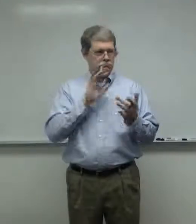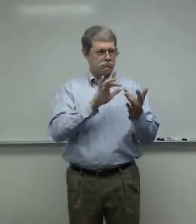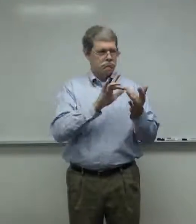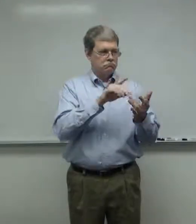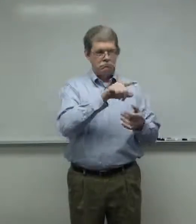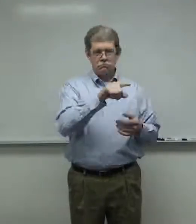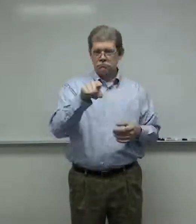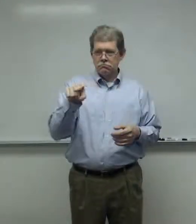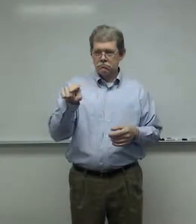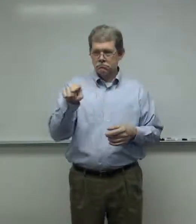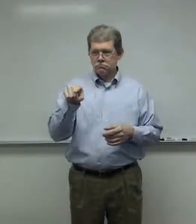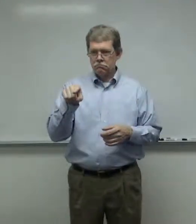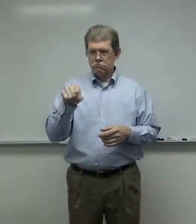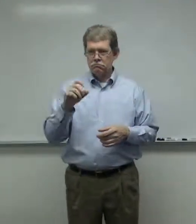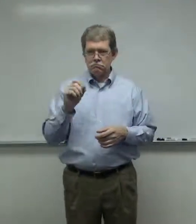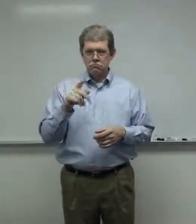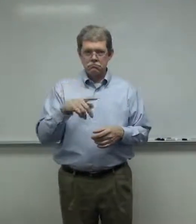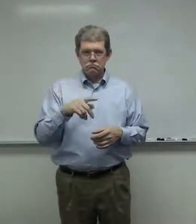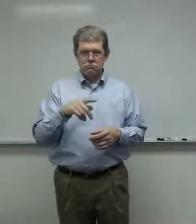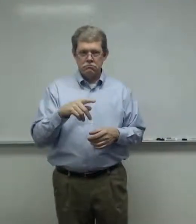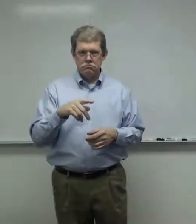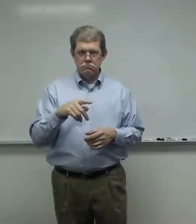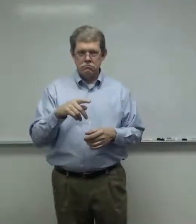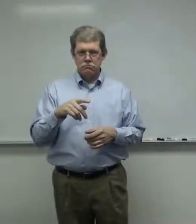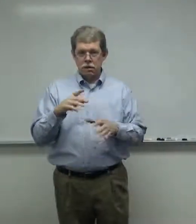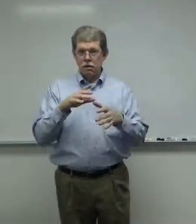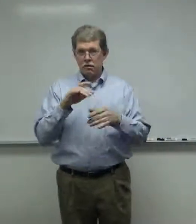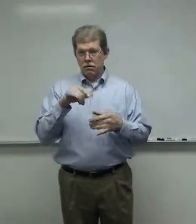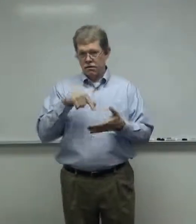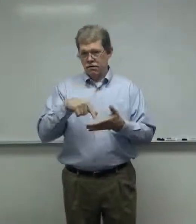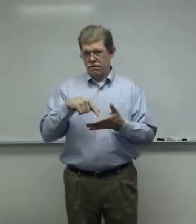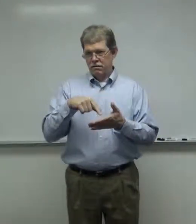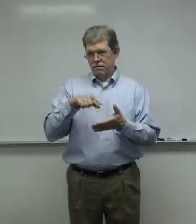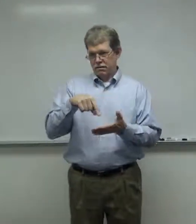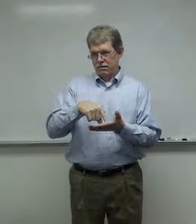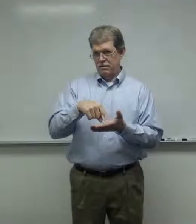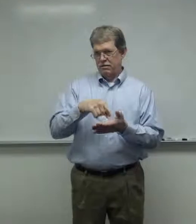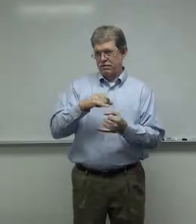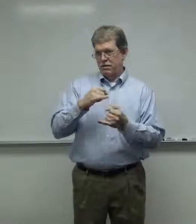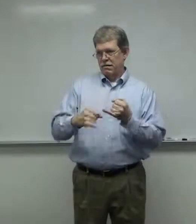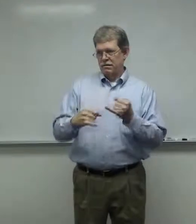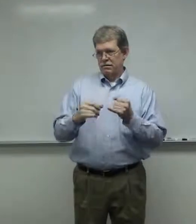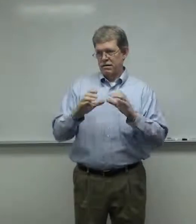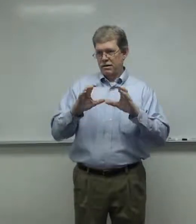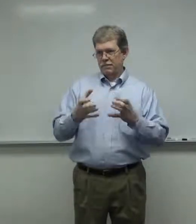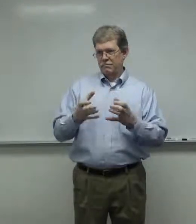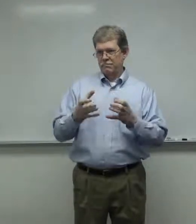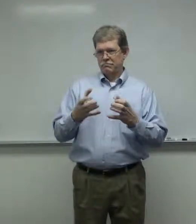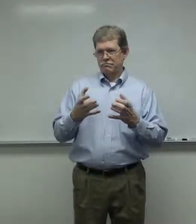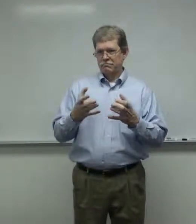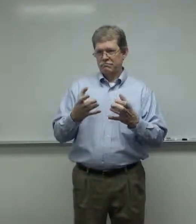We'll have some kind of get together. And but this is the last class.